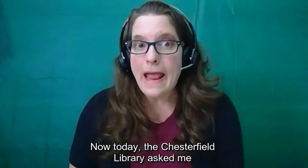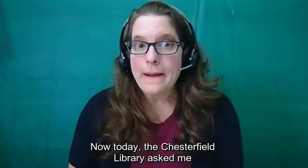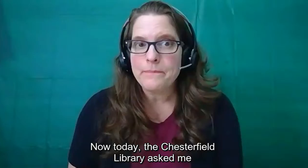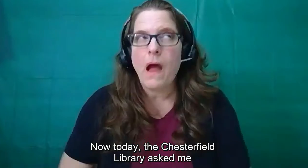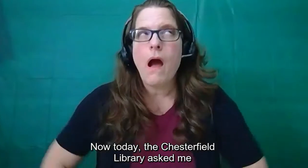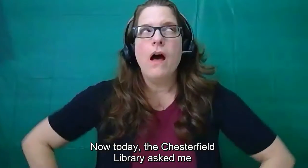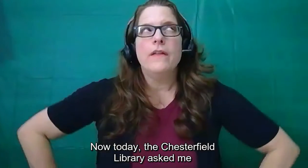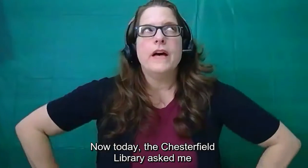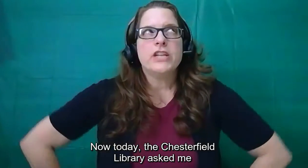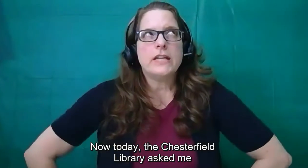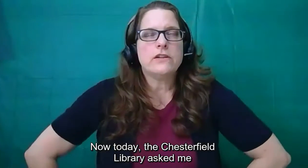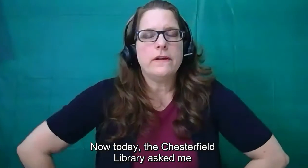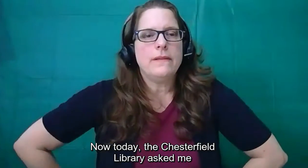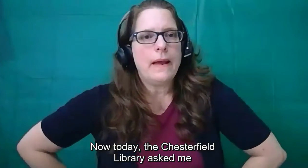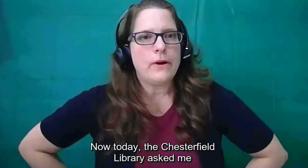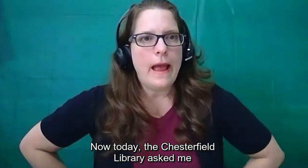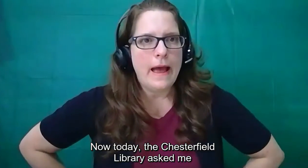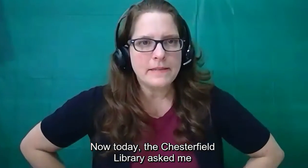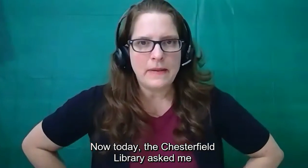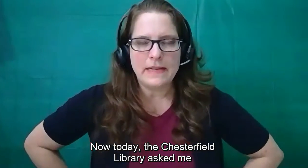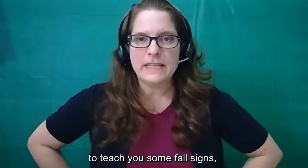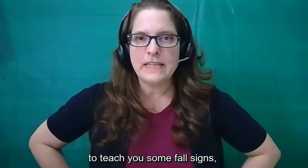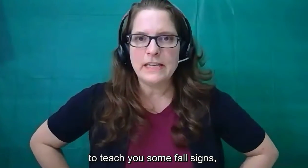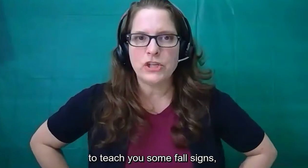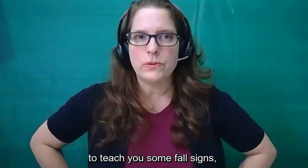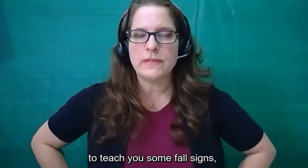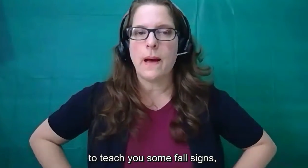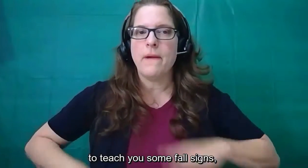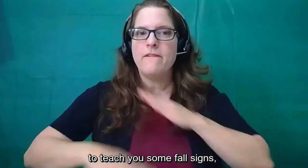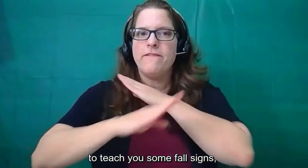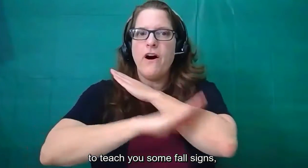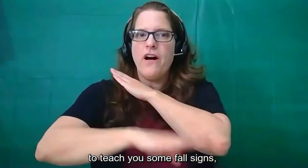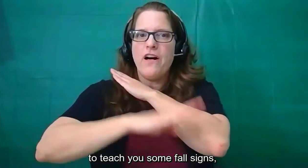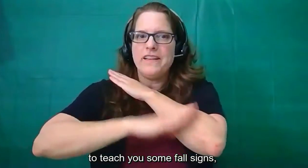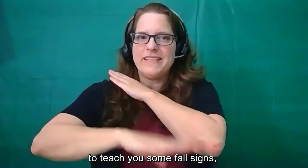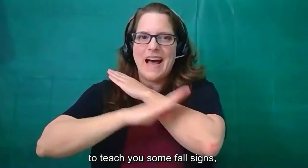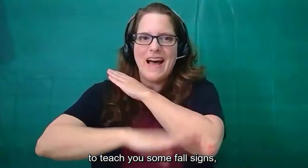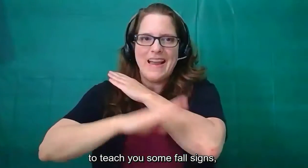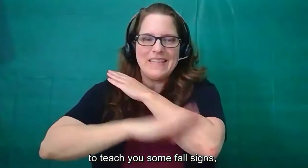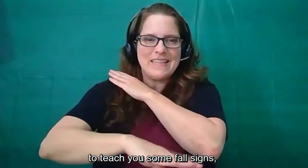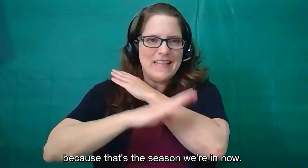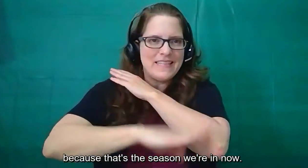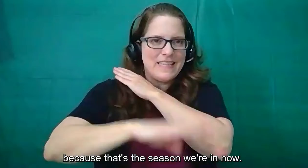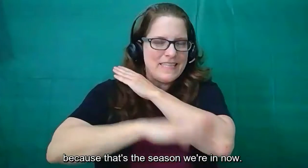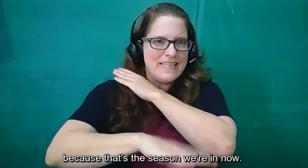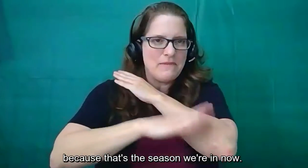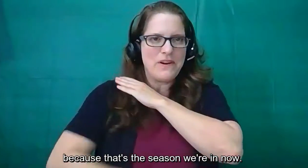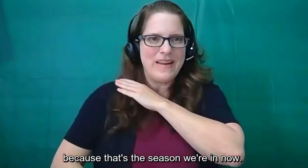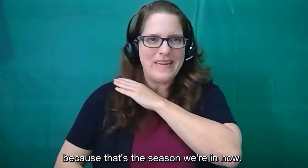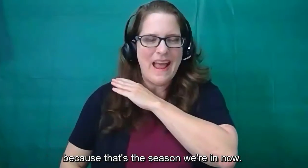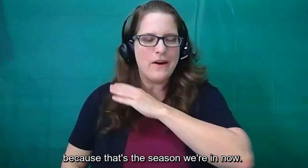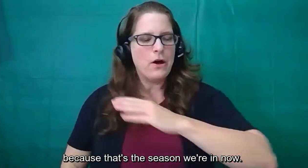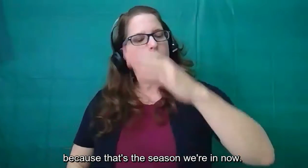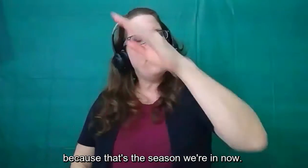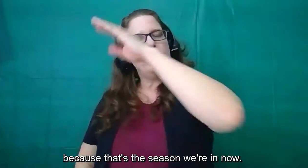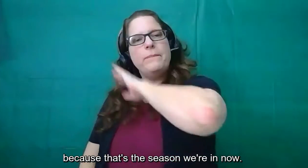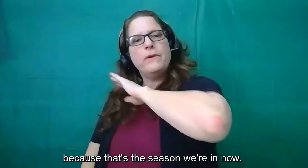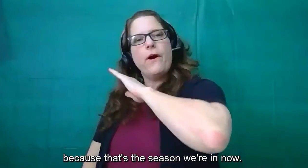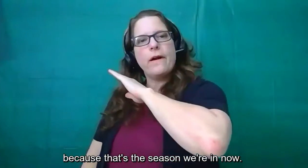today, the Chesterfield Library asked me to teach you some fall signs, because that's the season we're in now. Hold up your arm,